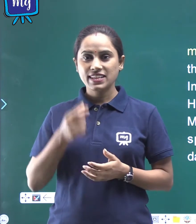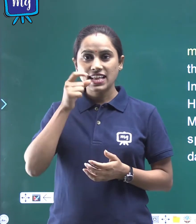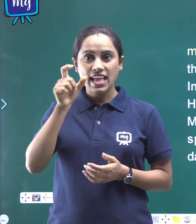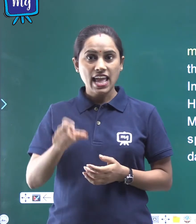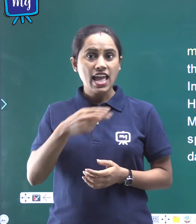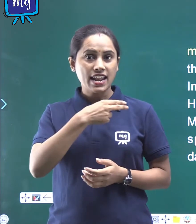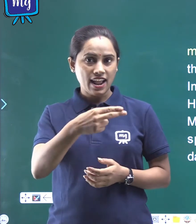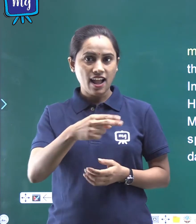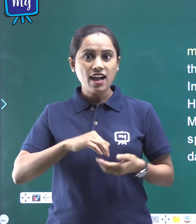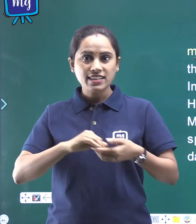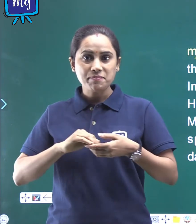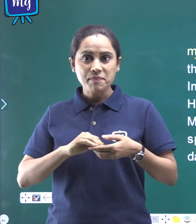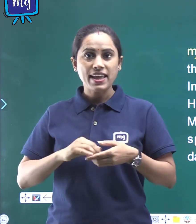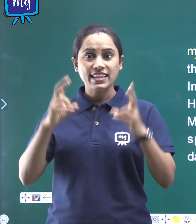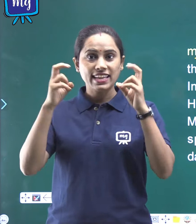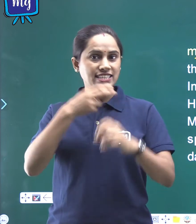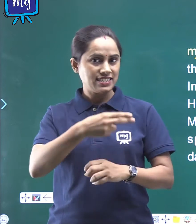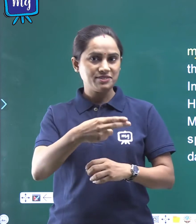Ranga's marriage